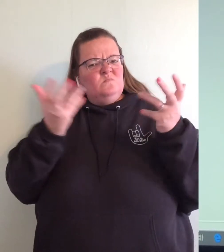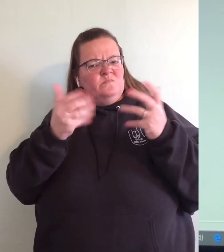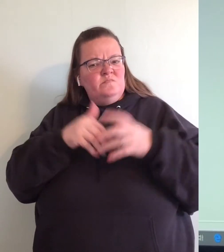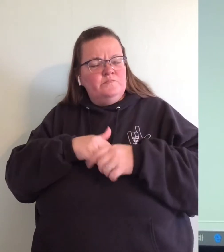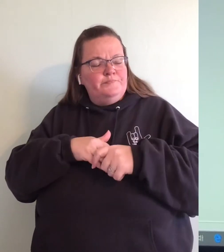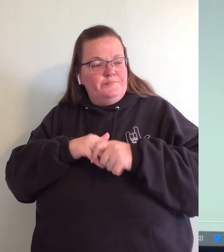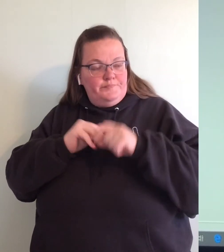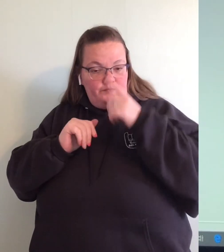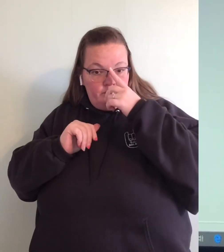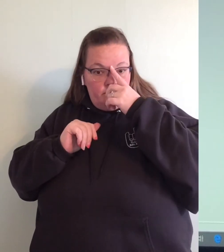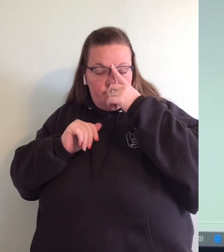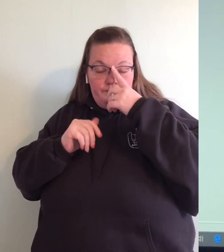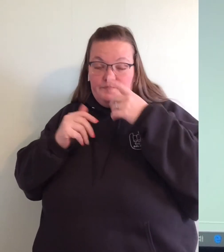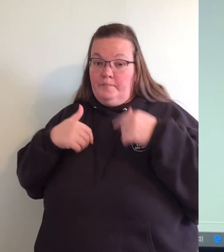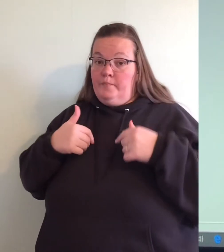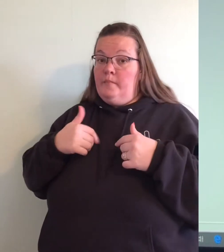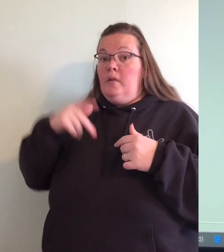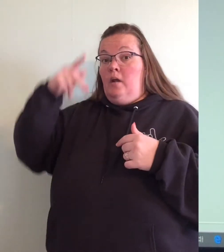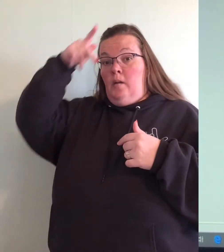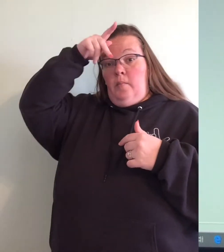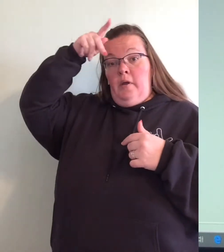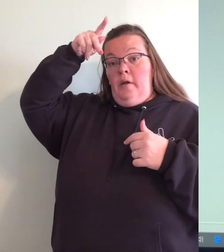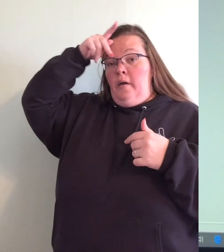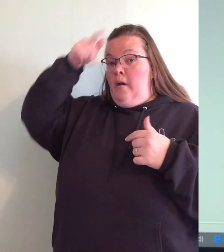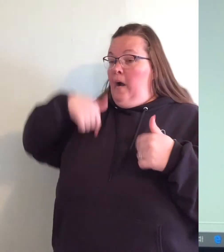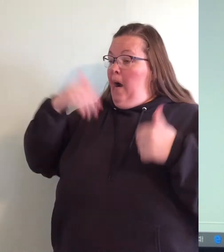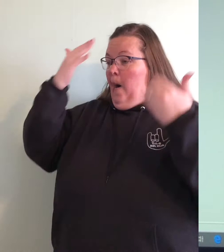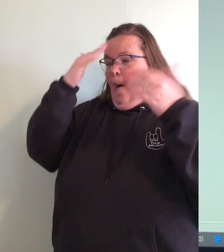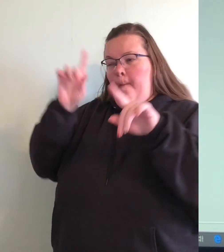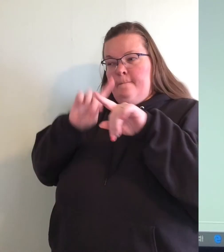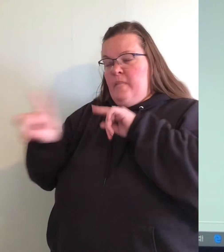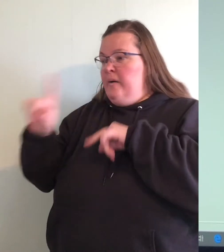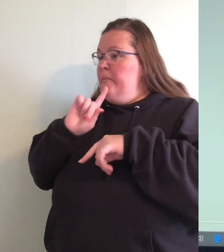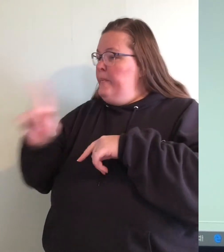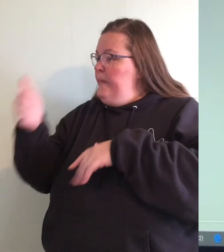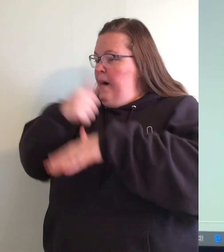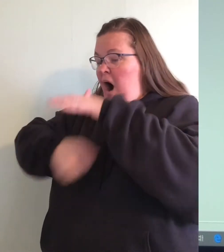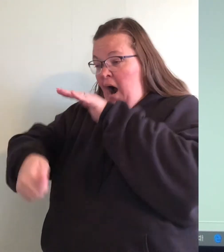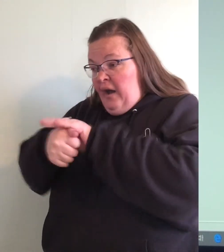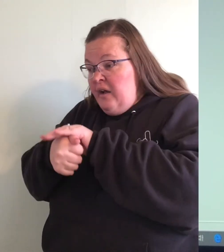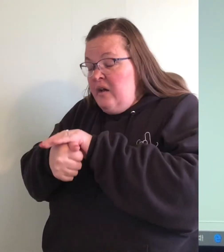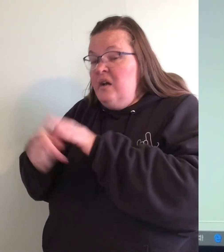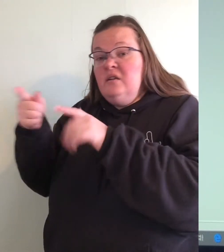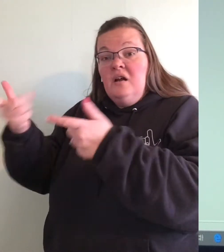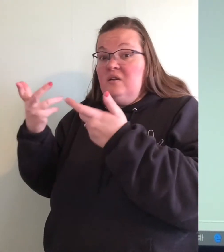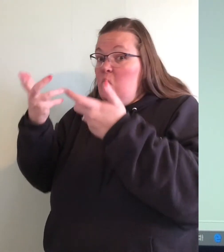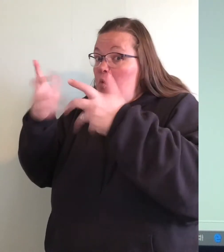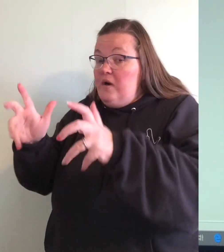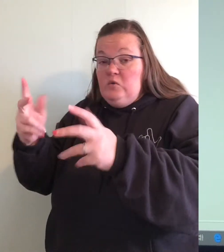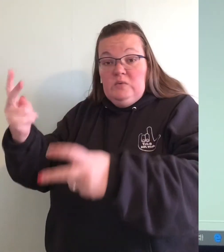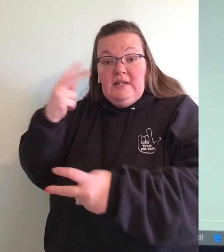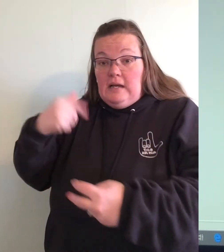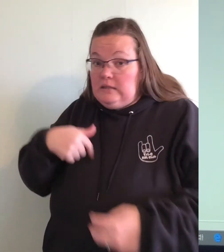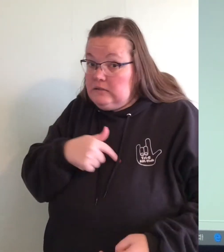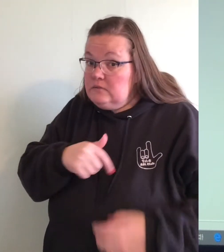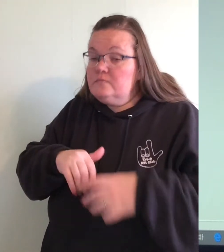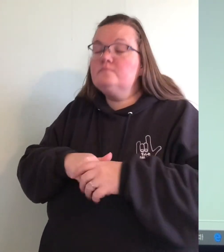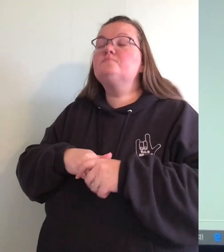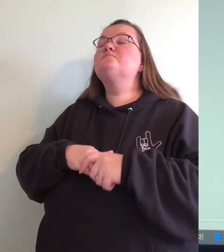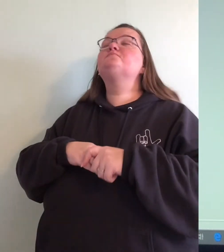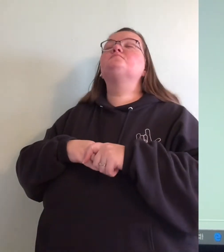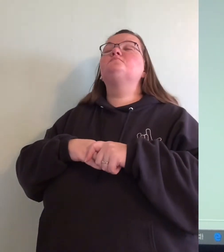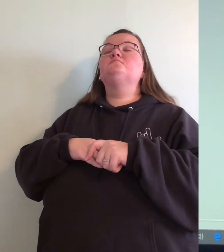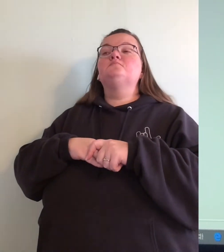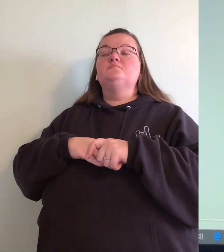sound nervous. "Whatever it is," said Peter, "it's dodging us. It's something that doesn't want to be seen." "Let's go